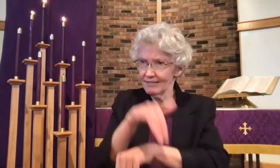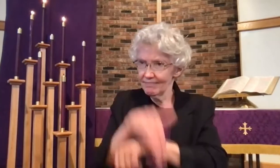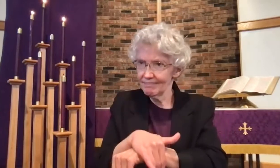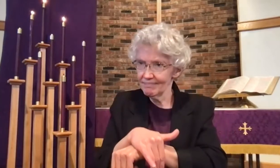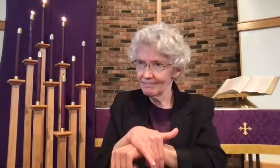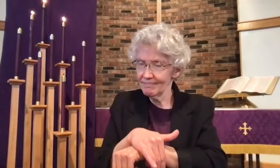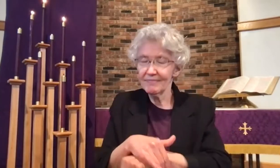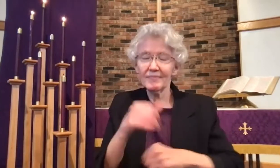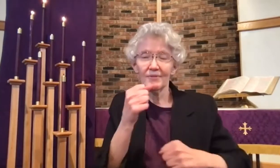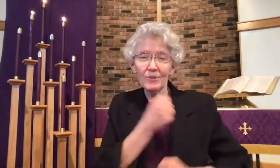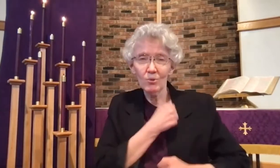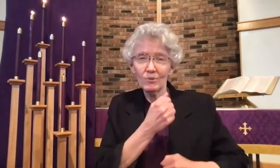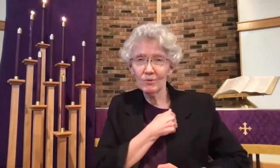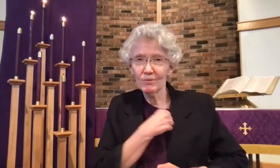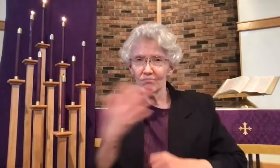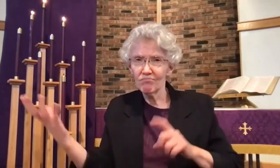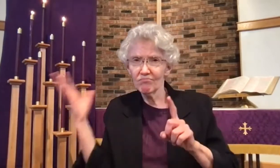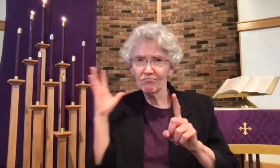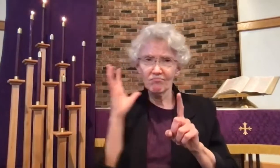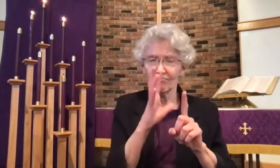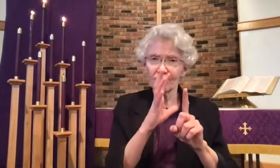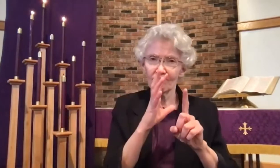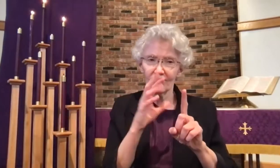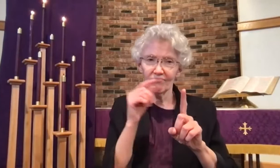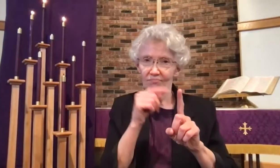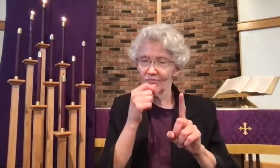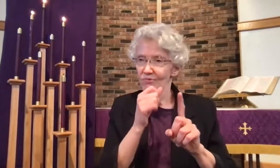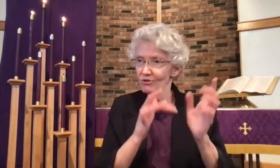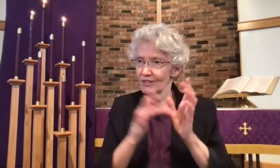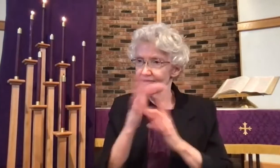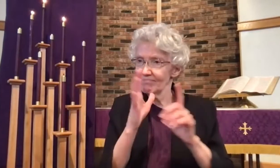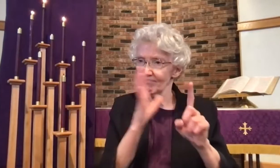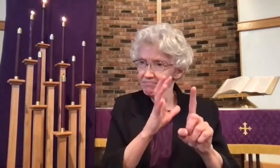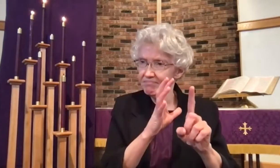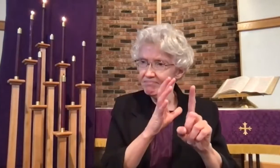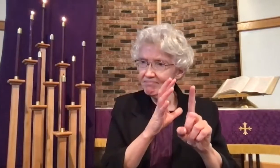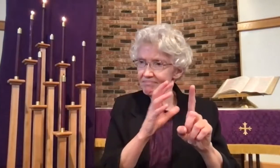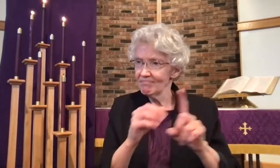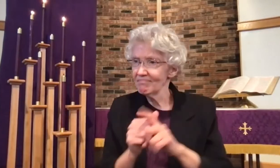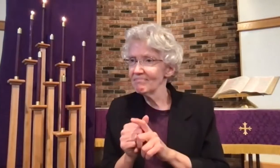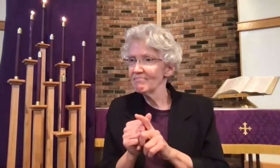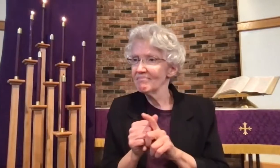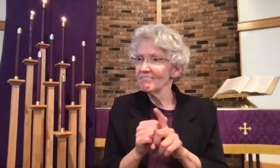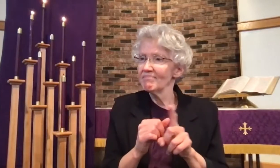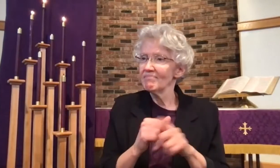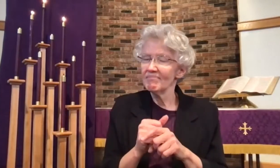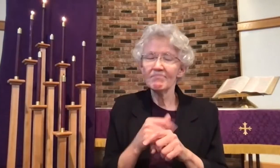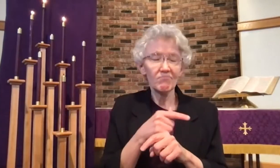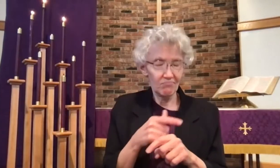And this fifth example, which occurred on the same night of the Last Supper, a band of soldiers